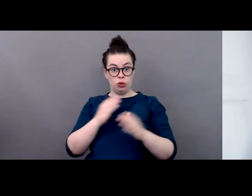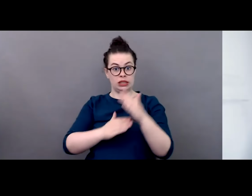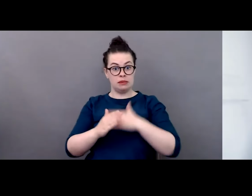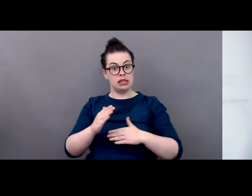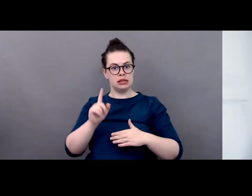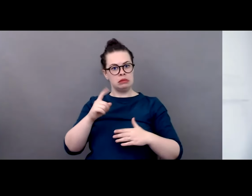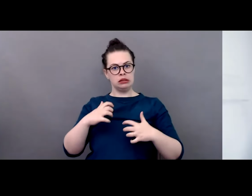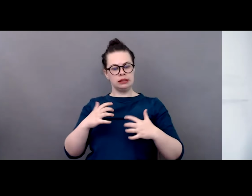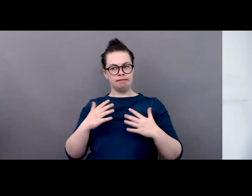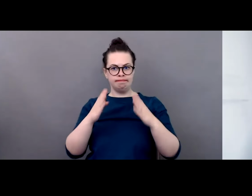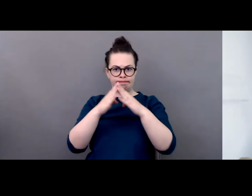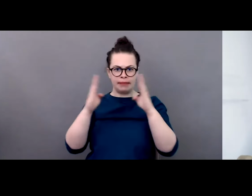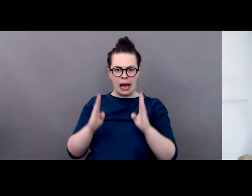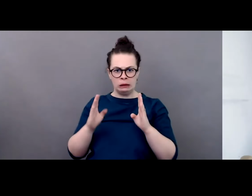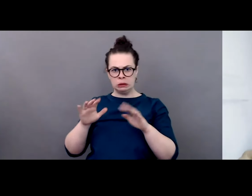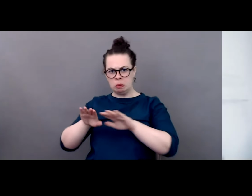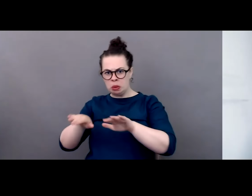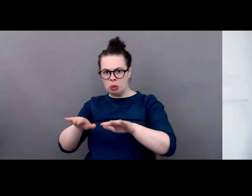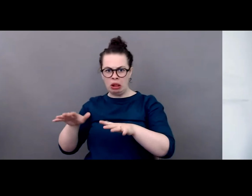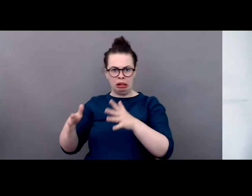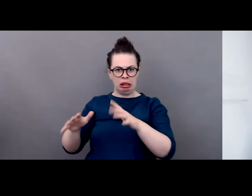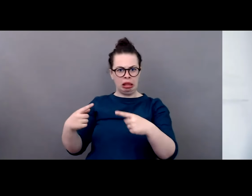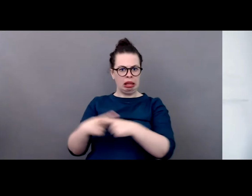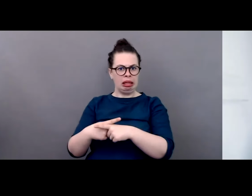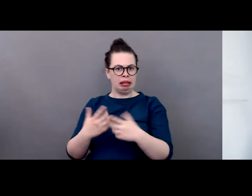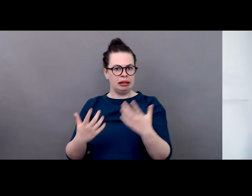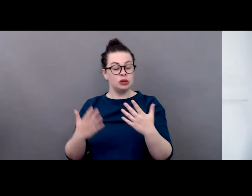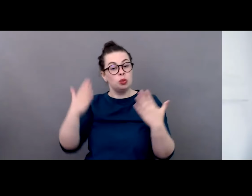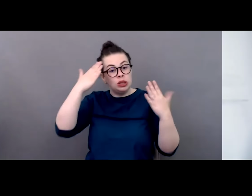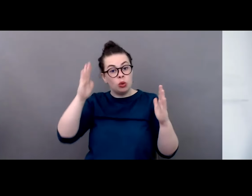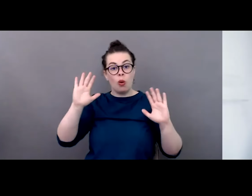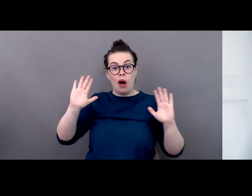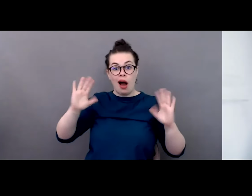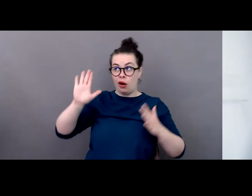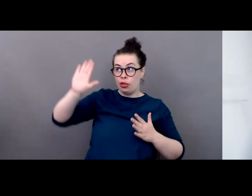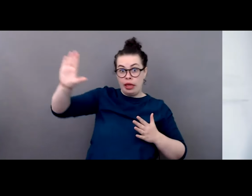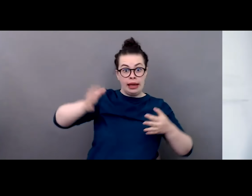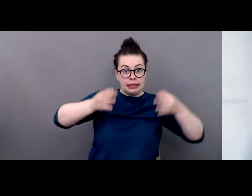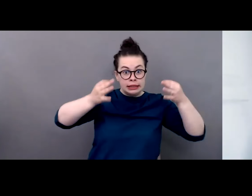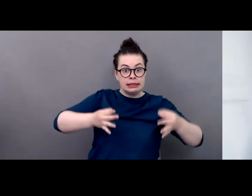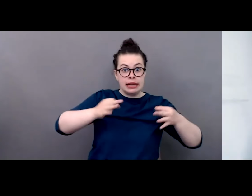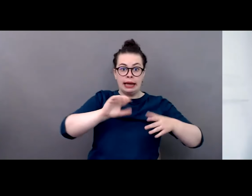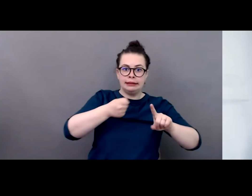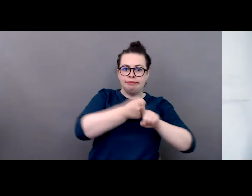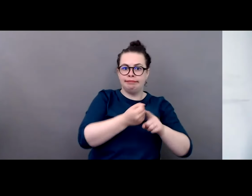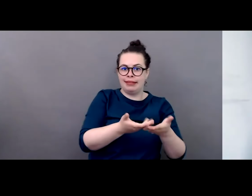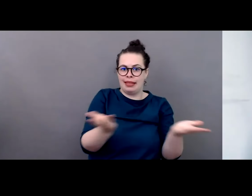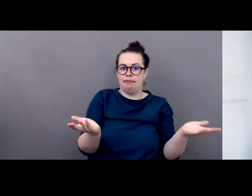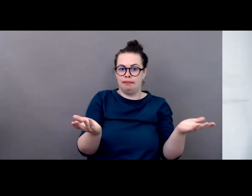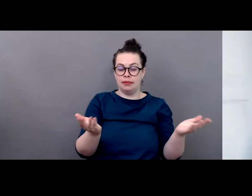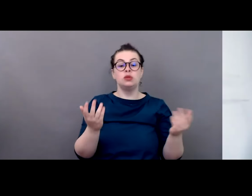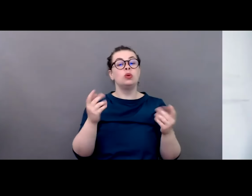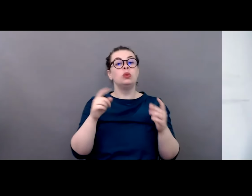concerns. And we don't know how the decision affects them. How, for example, funding